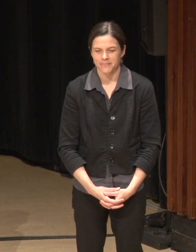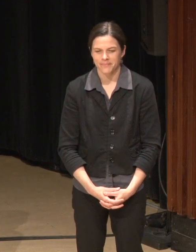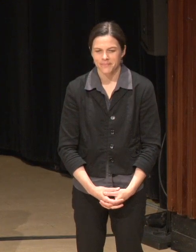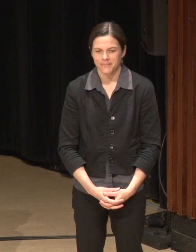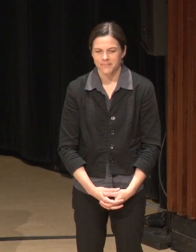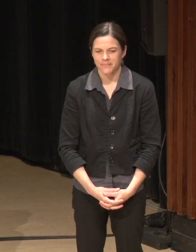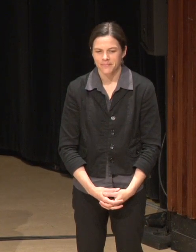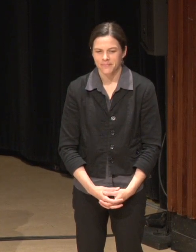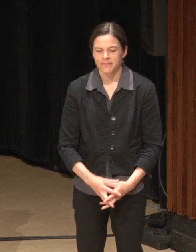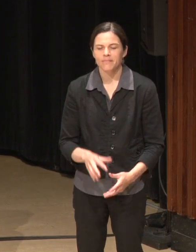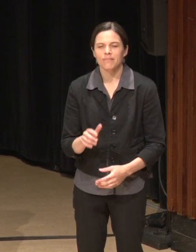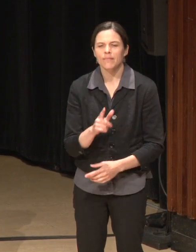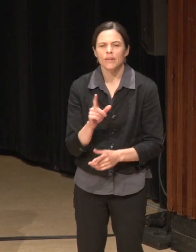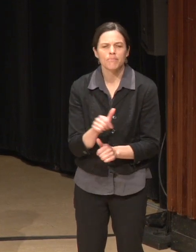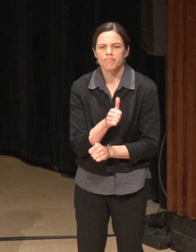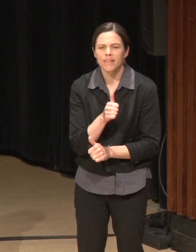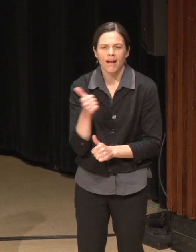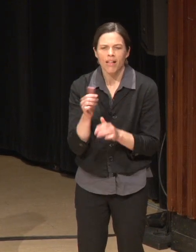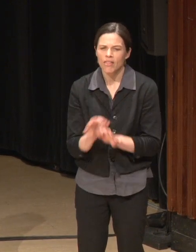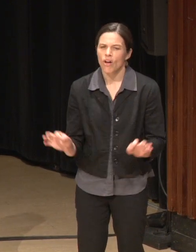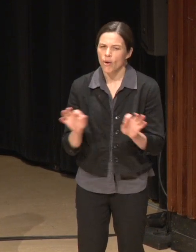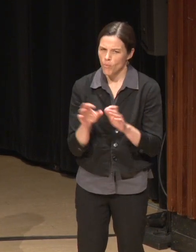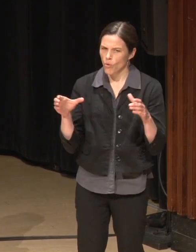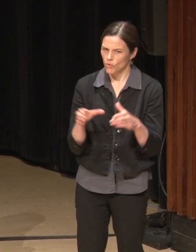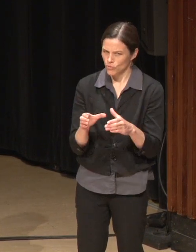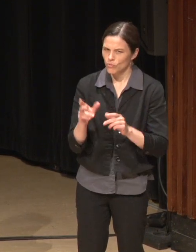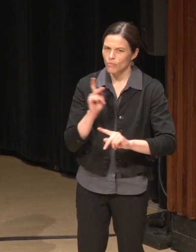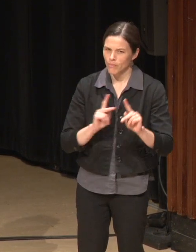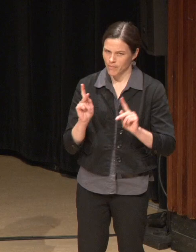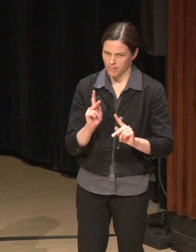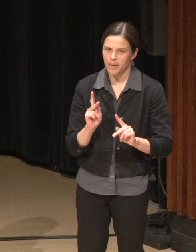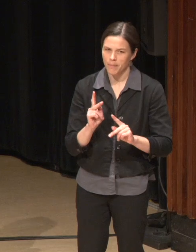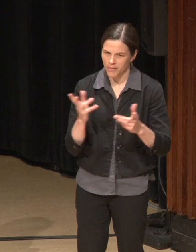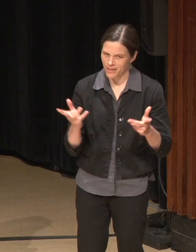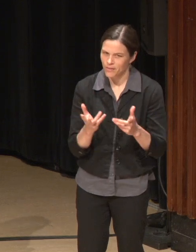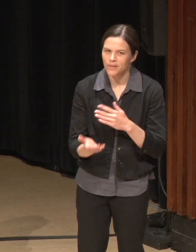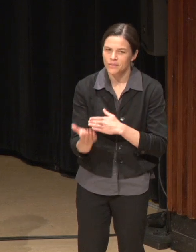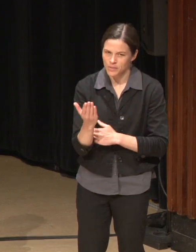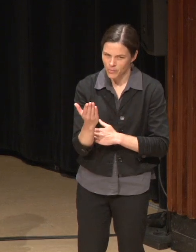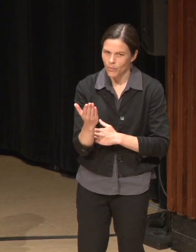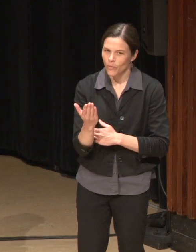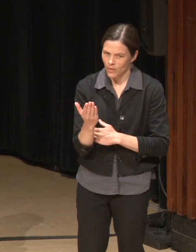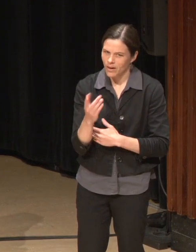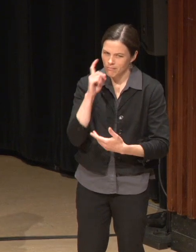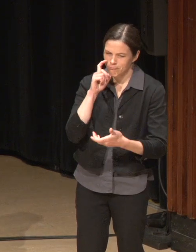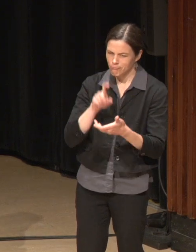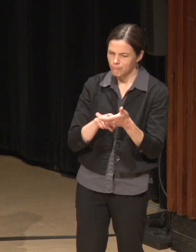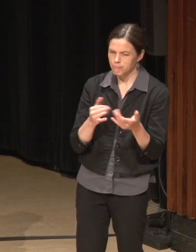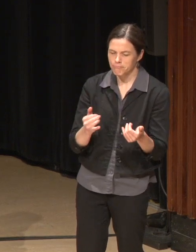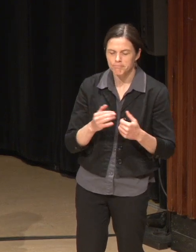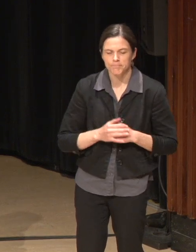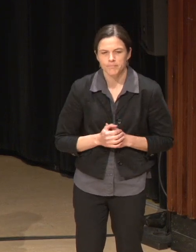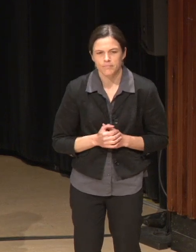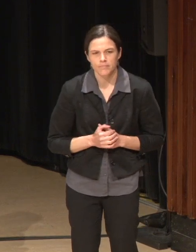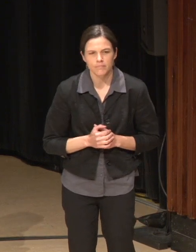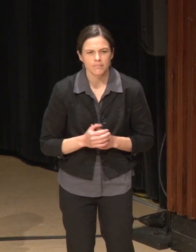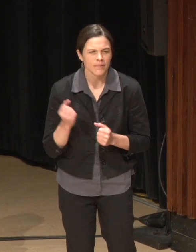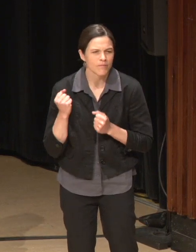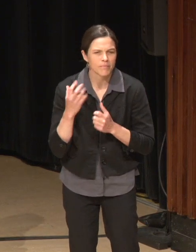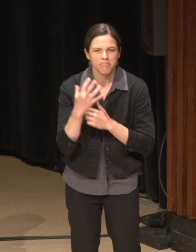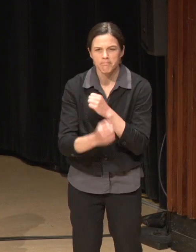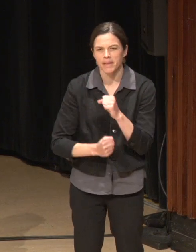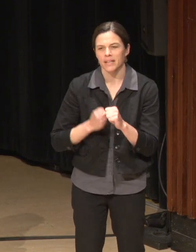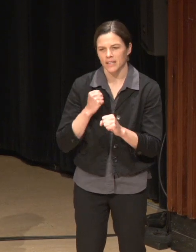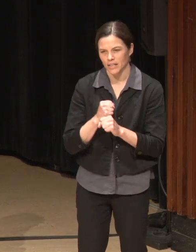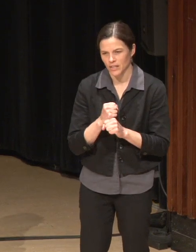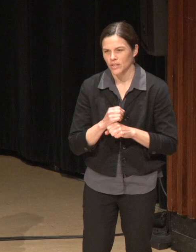And there's one other important group of individuals joining us this morning that I want to take a minute to recognize. You know, for decades, our alumni